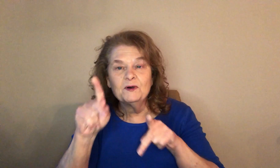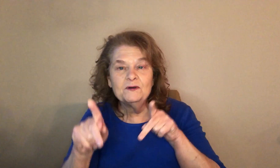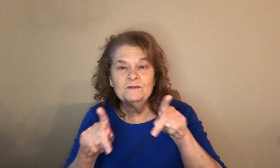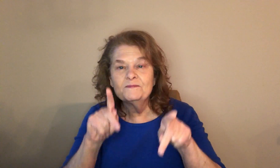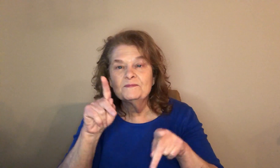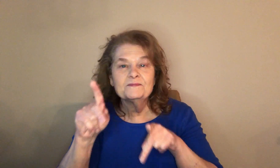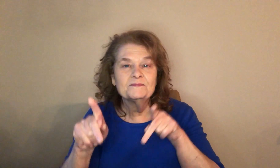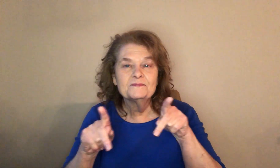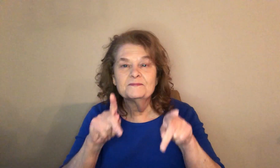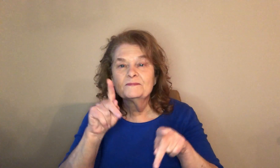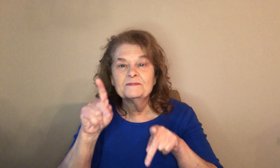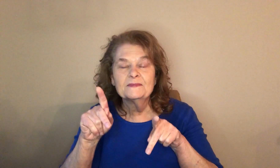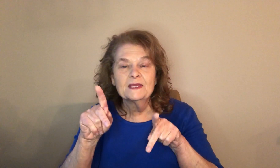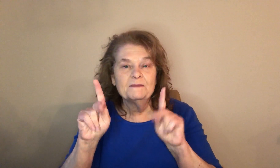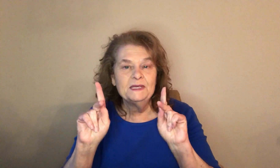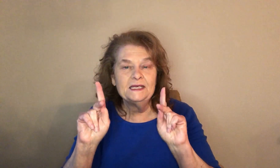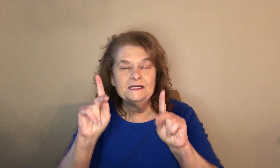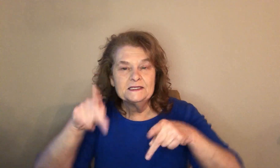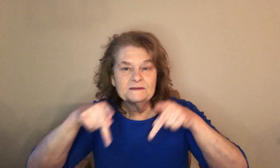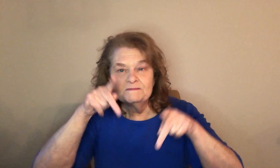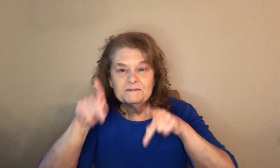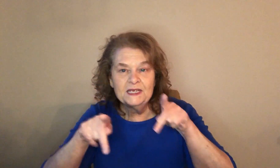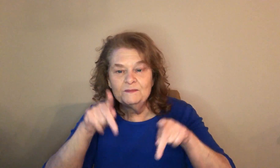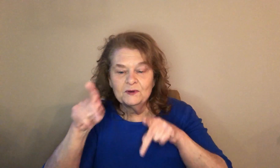people, P's, people,